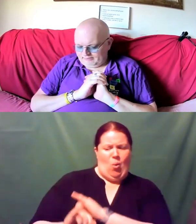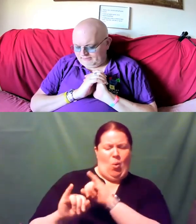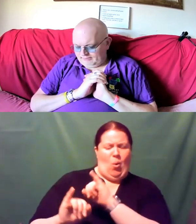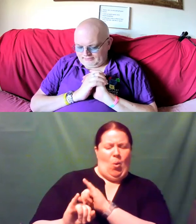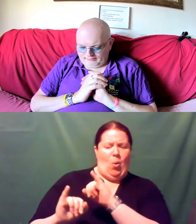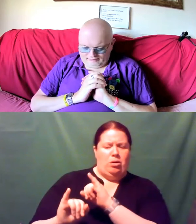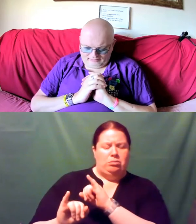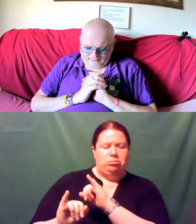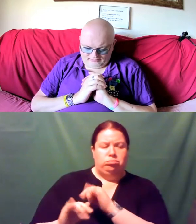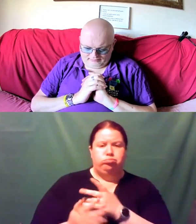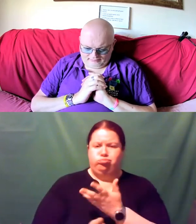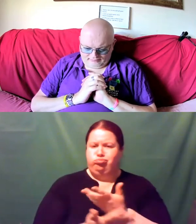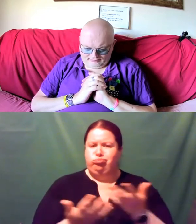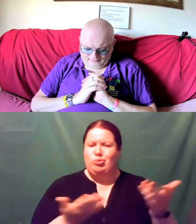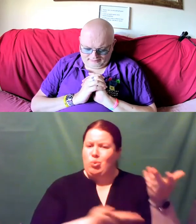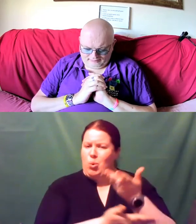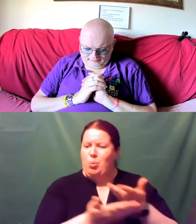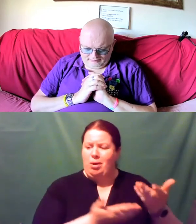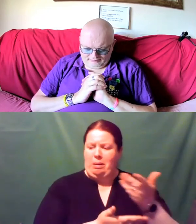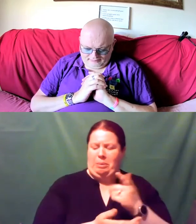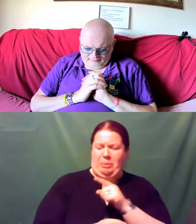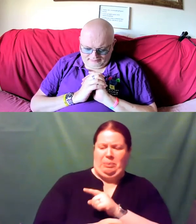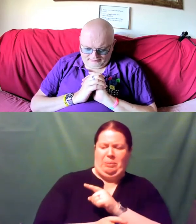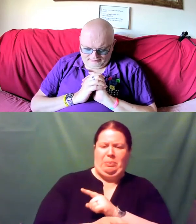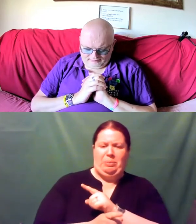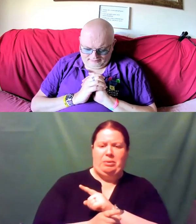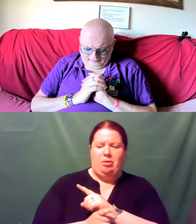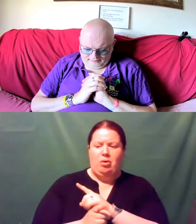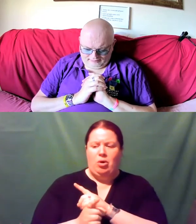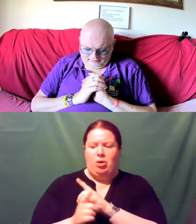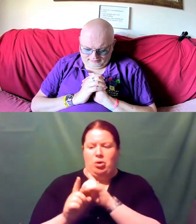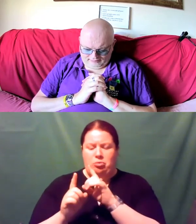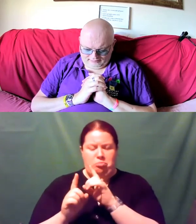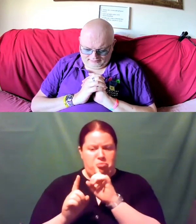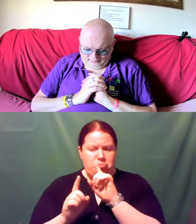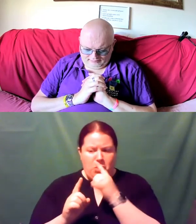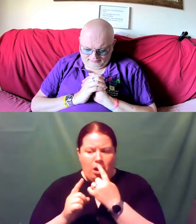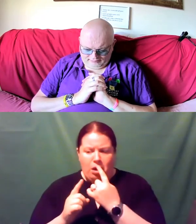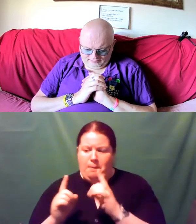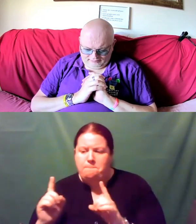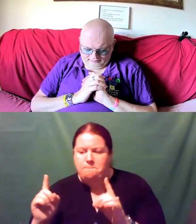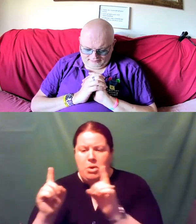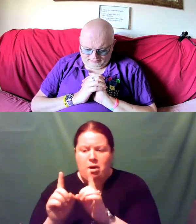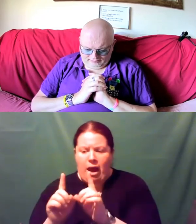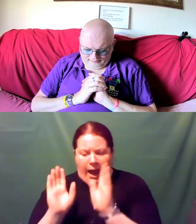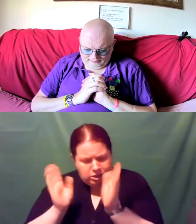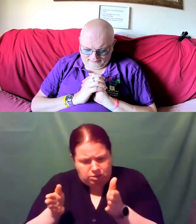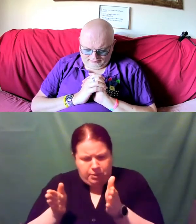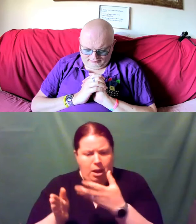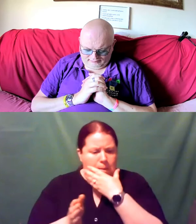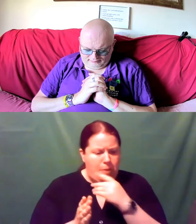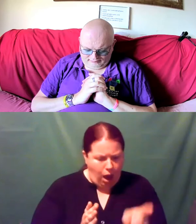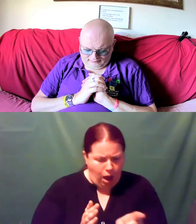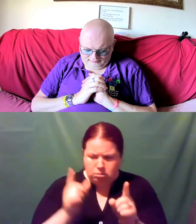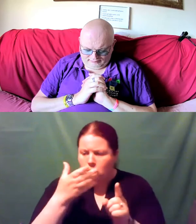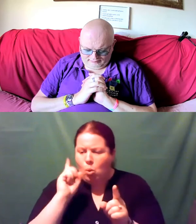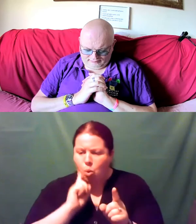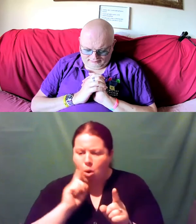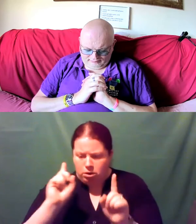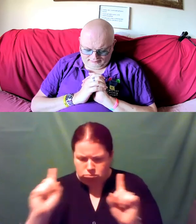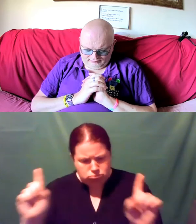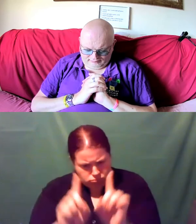a lot of people talk about it in terms of, you know, marriage, of they're not being able to get past, you know, it's about one man, one woman kind of being, that's the only